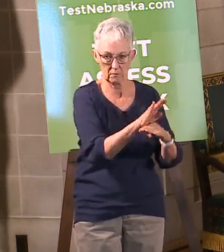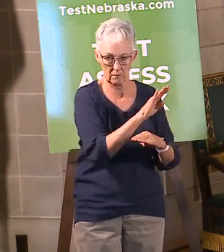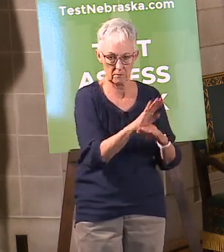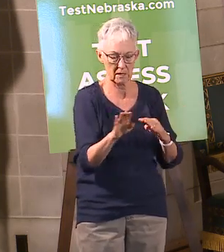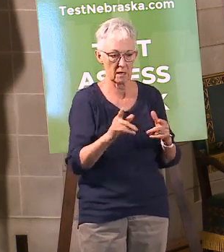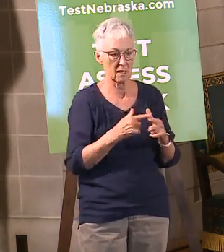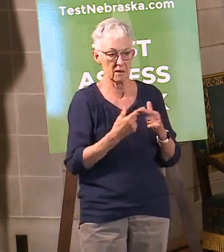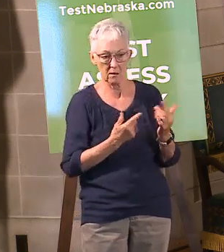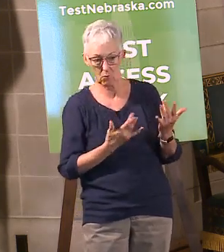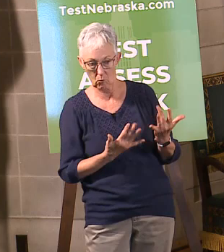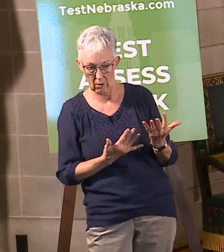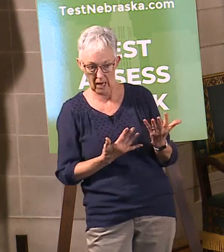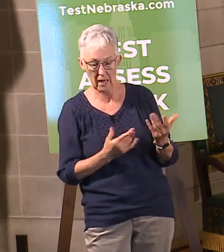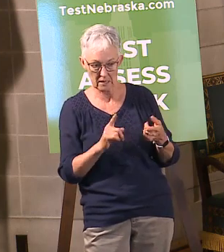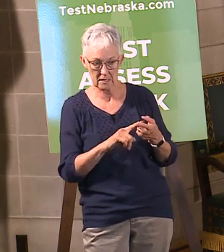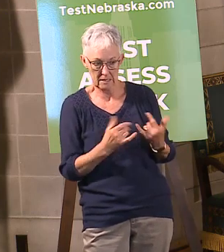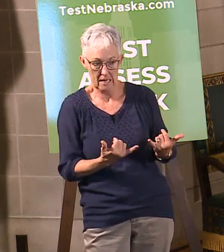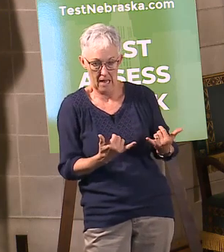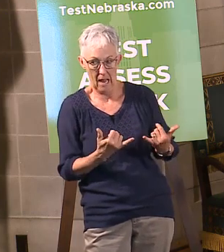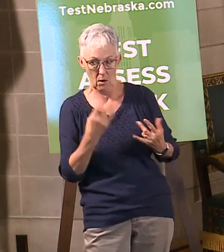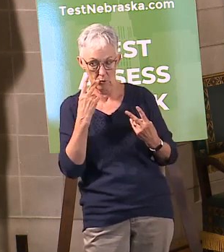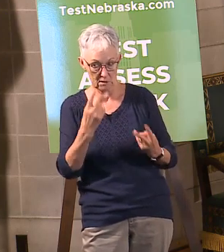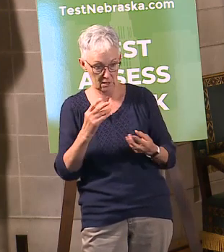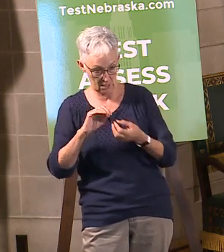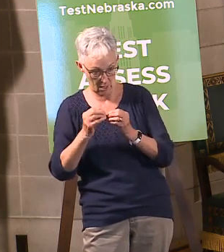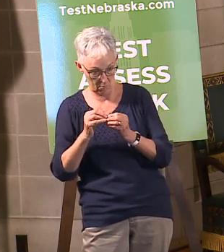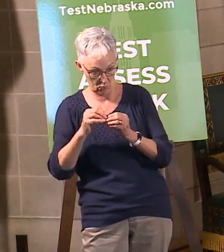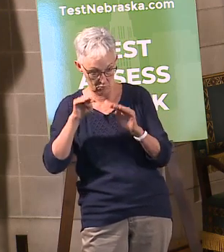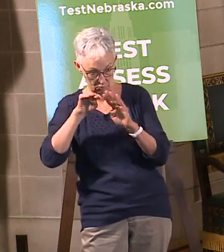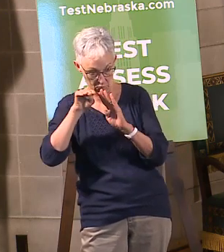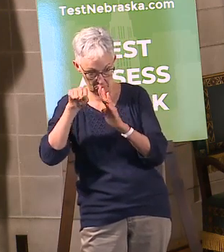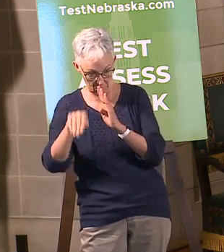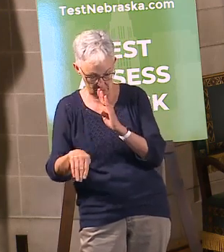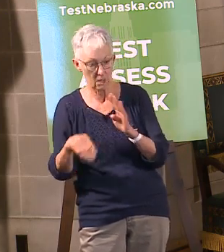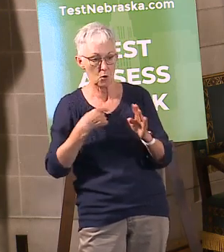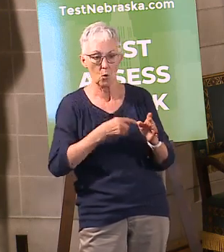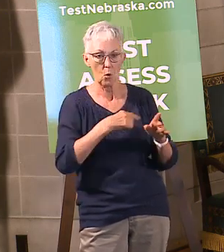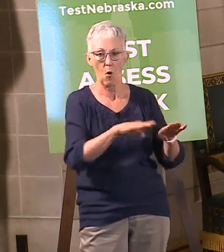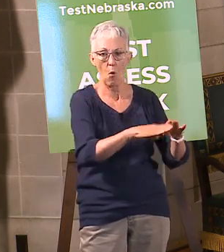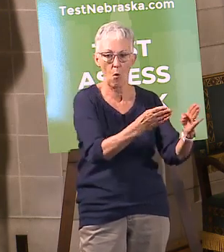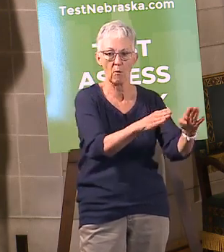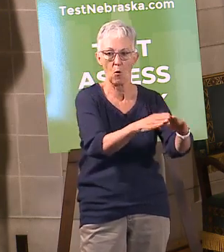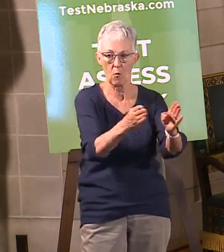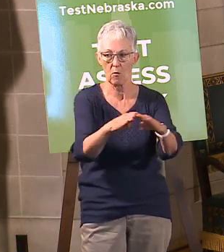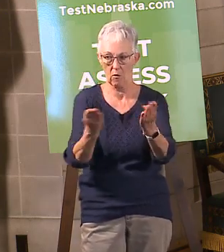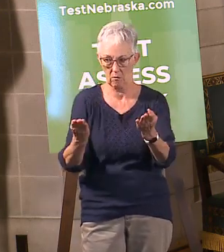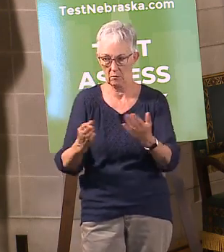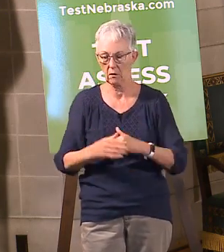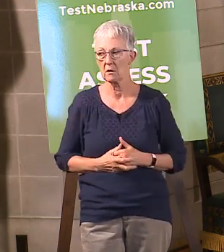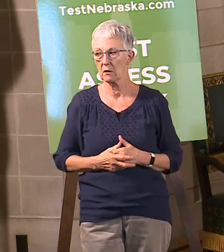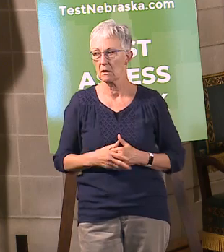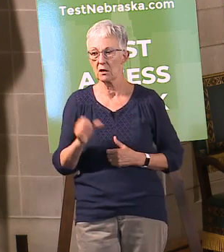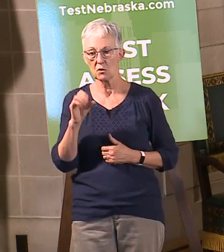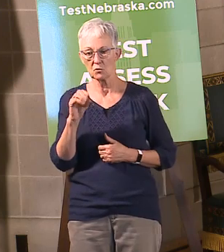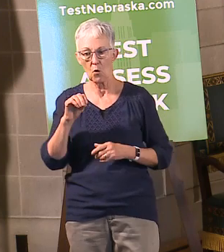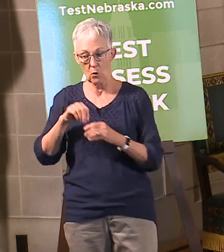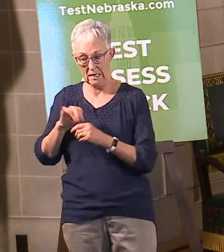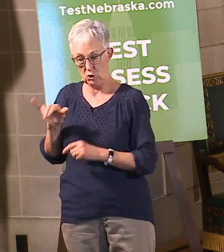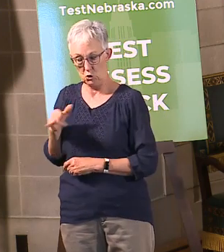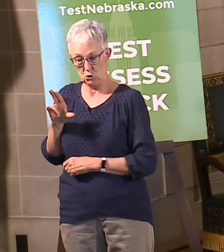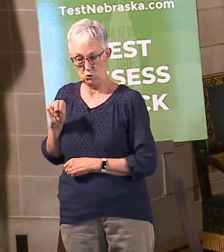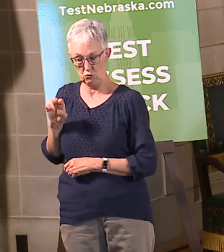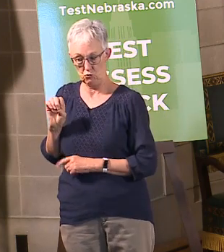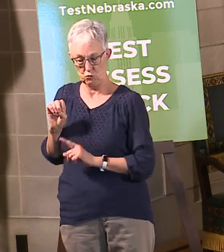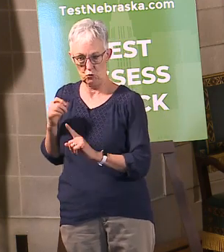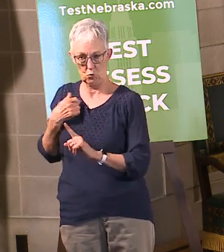now. We're not going to just take that off in June. Or if things stay stable, we'll look to loosen that up, but it's